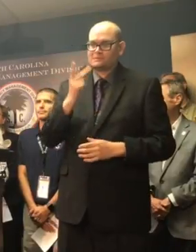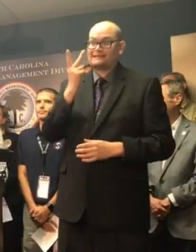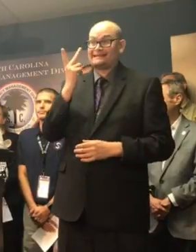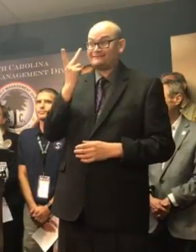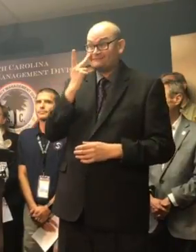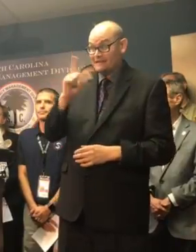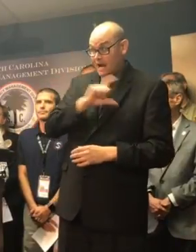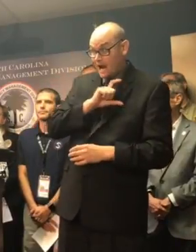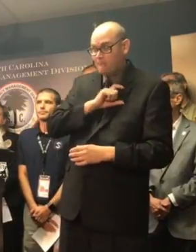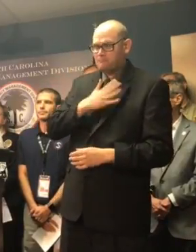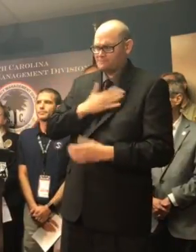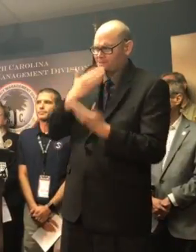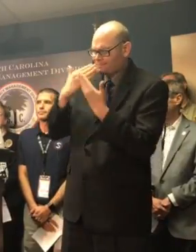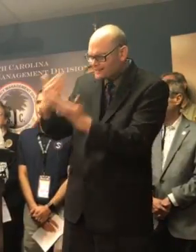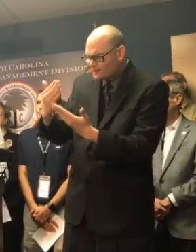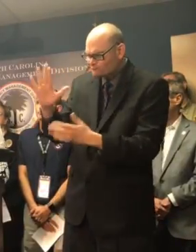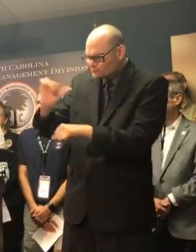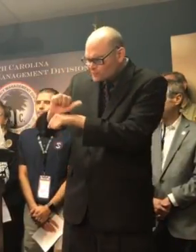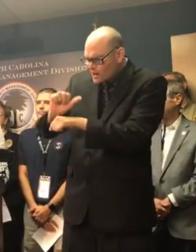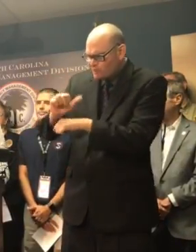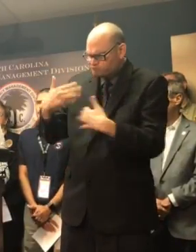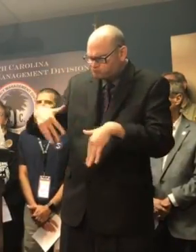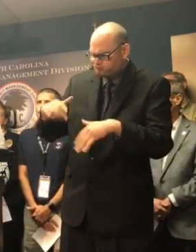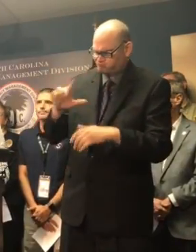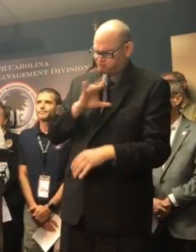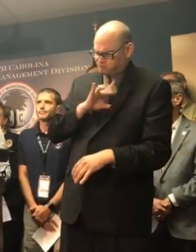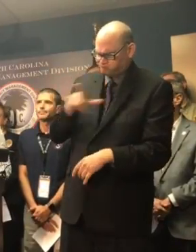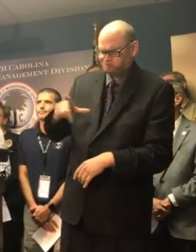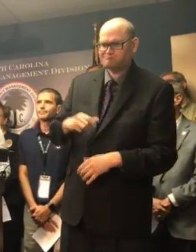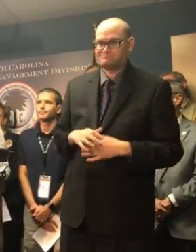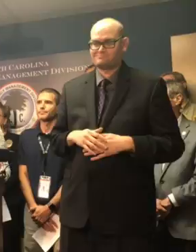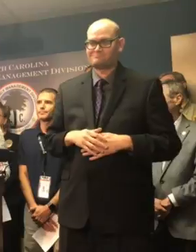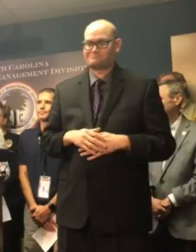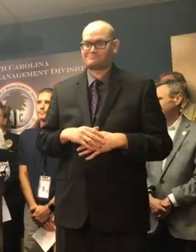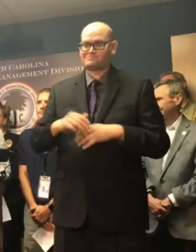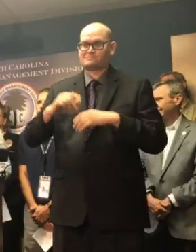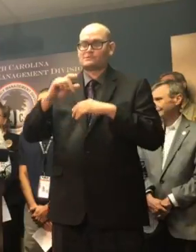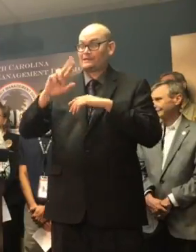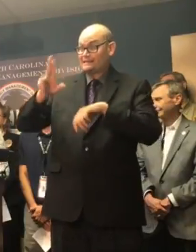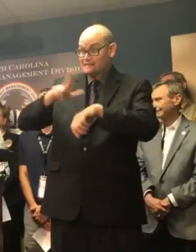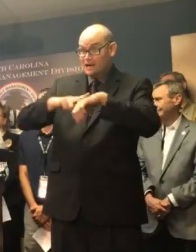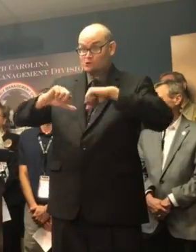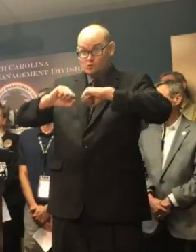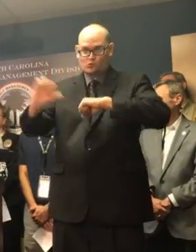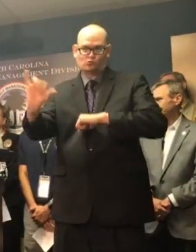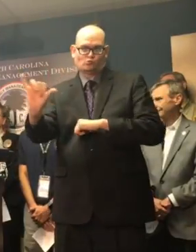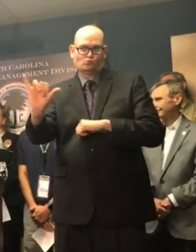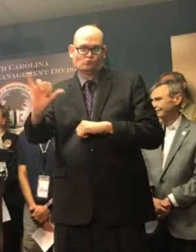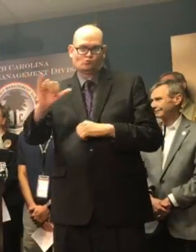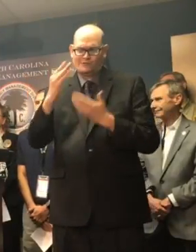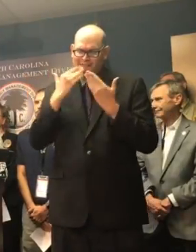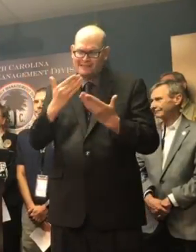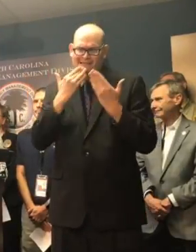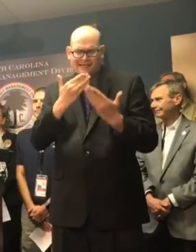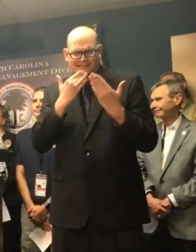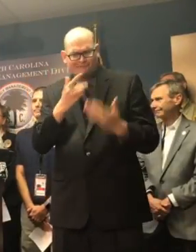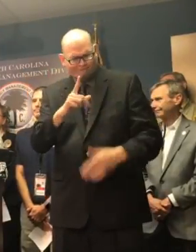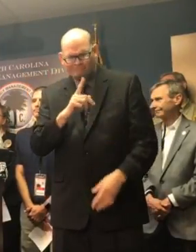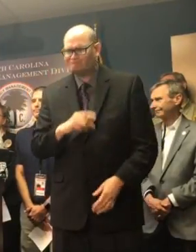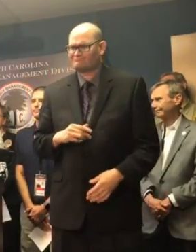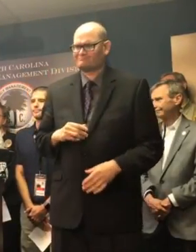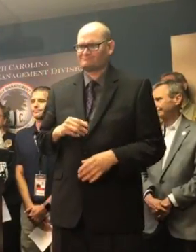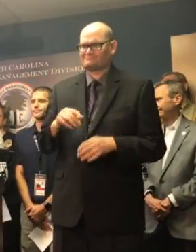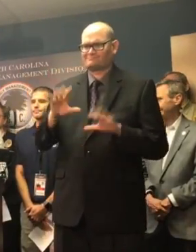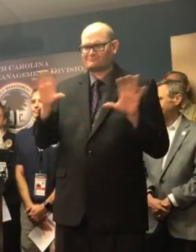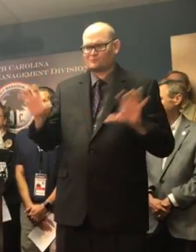thank a guardsman or a DOT crew member than evacuate, because they've done all this for you. They've done all this to try and keep you safe, and so the best